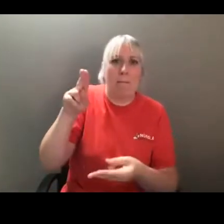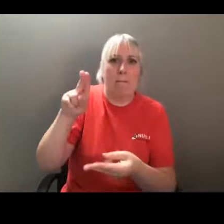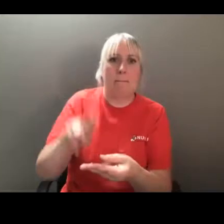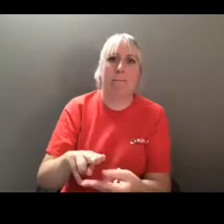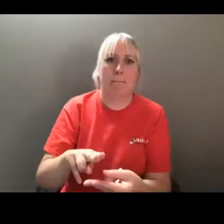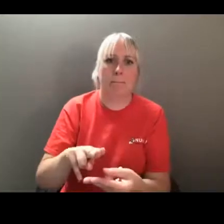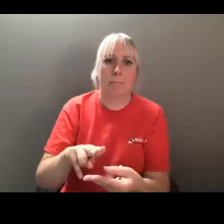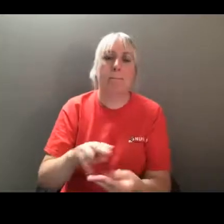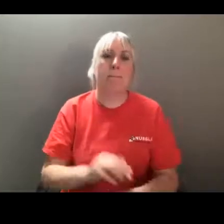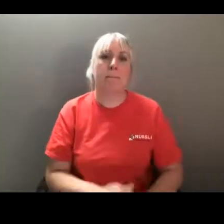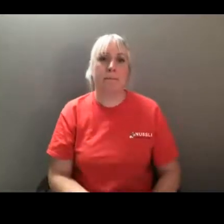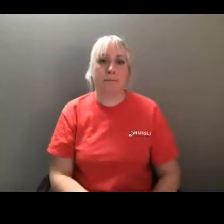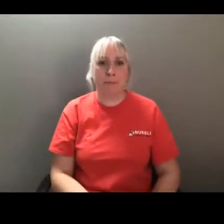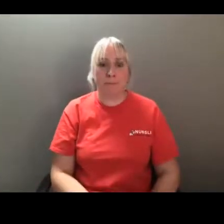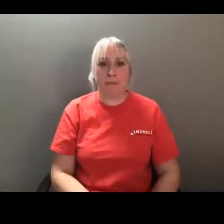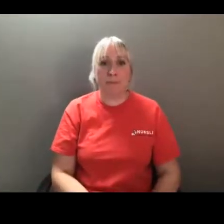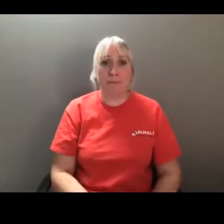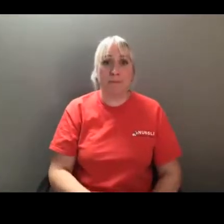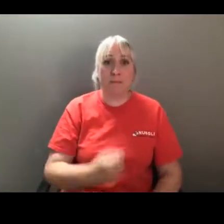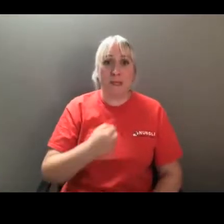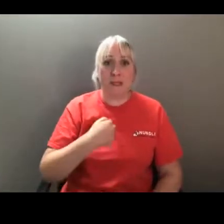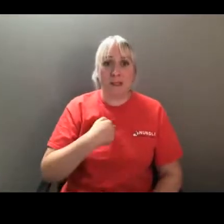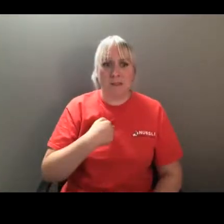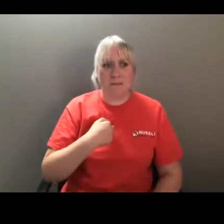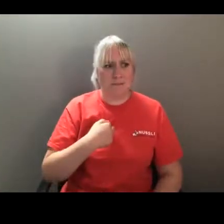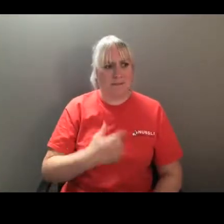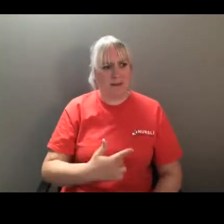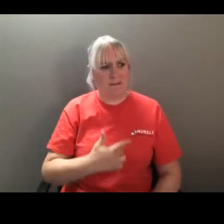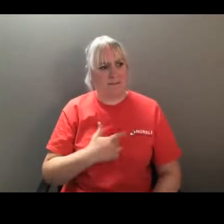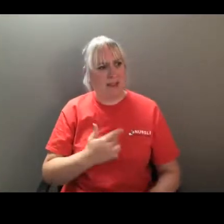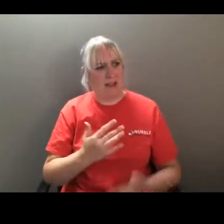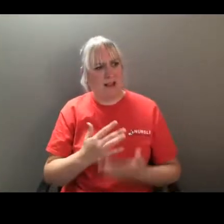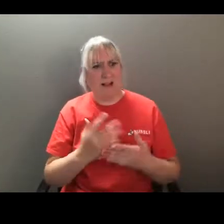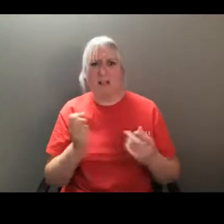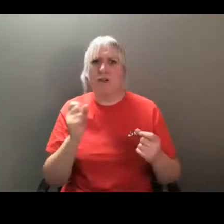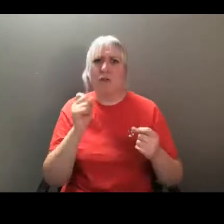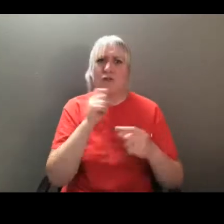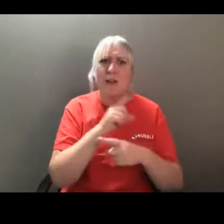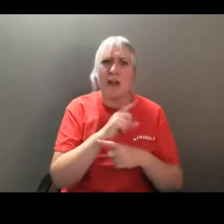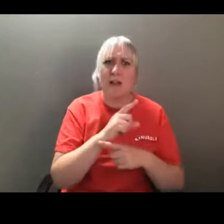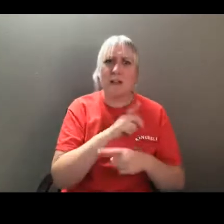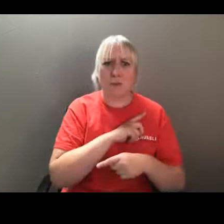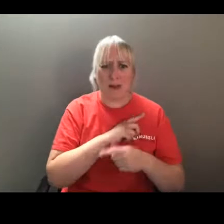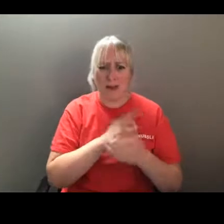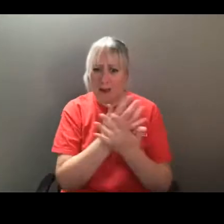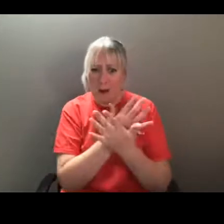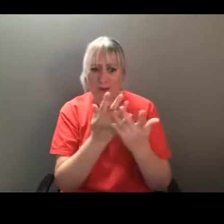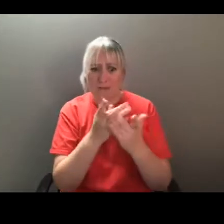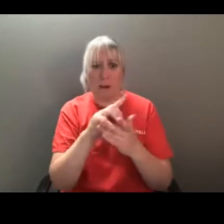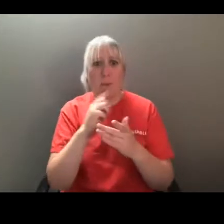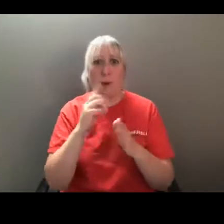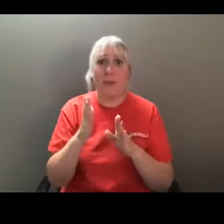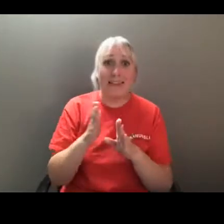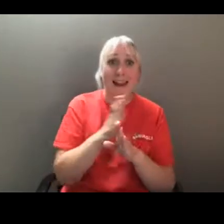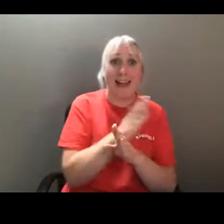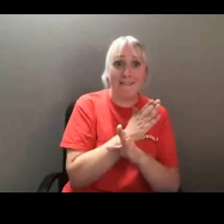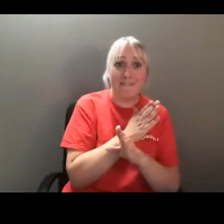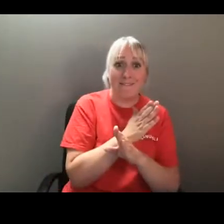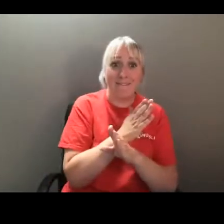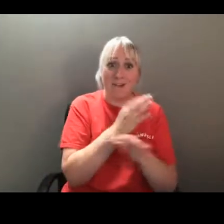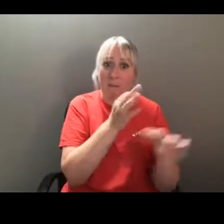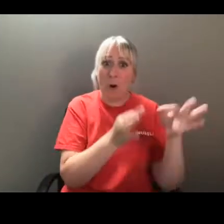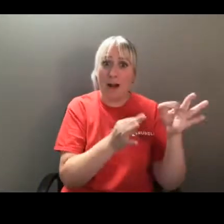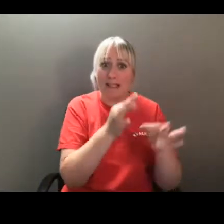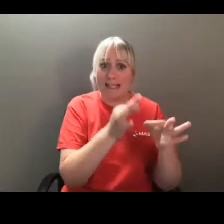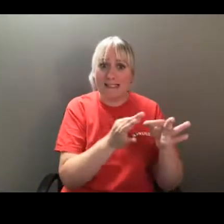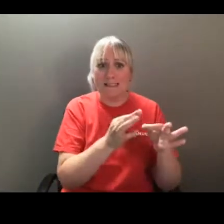I find it quite strange that nobody, and lots of people on the left, haven't considered the fact